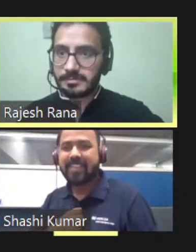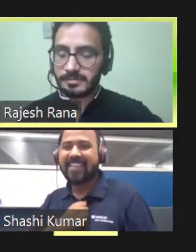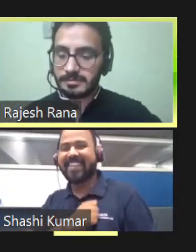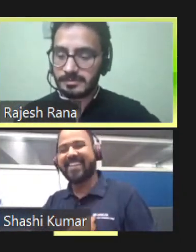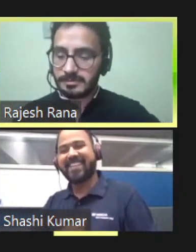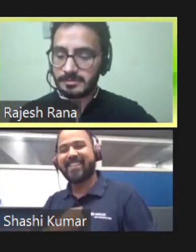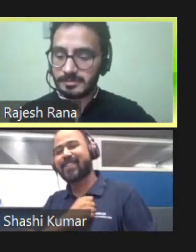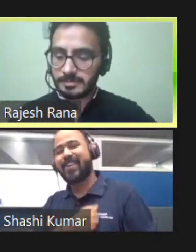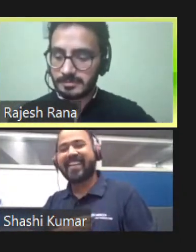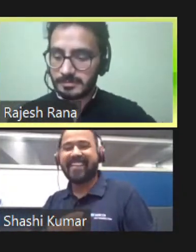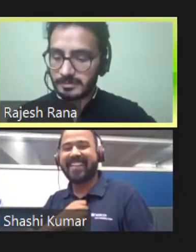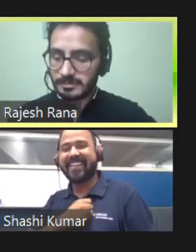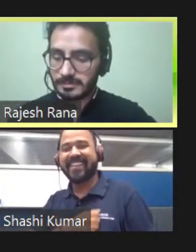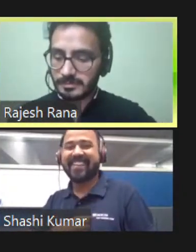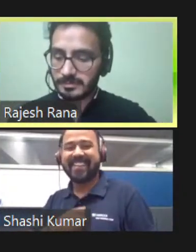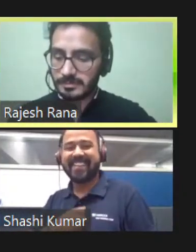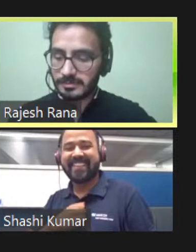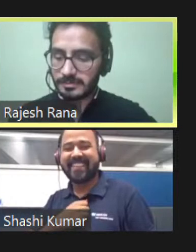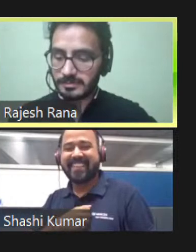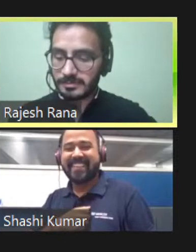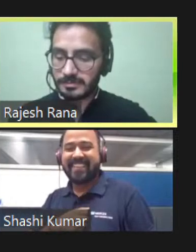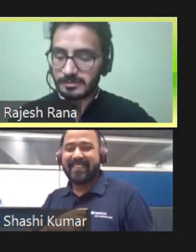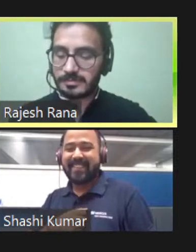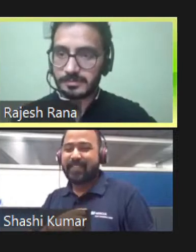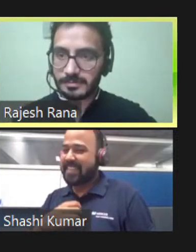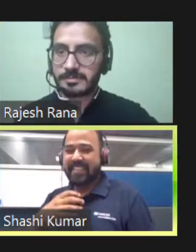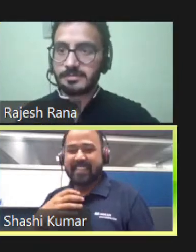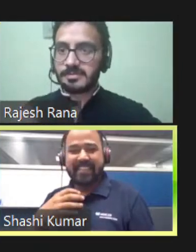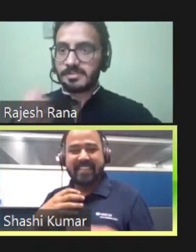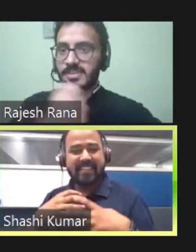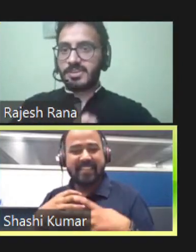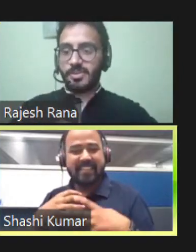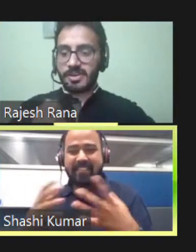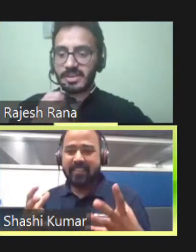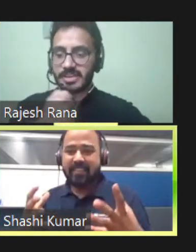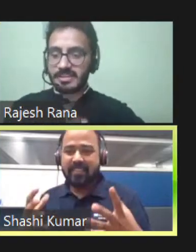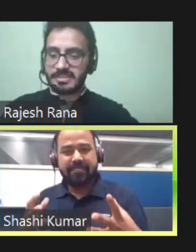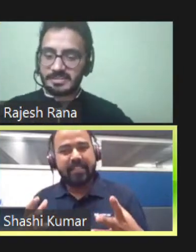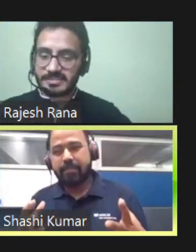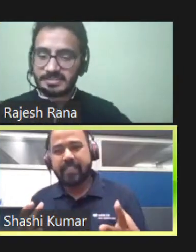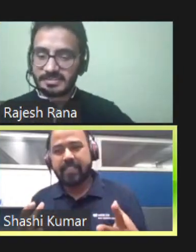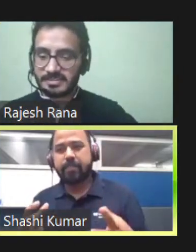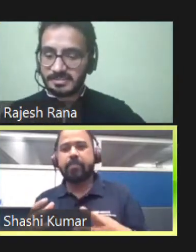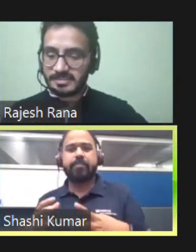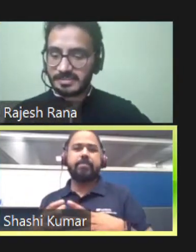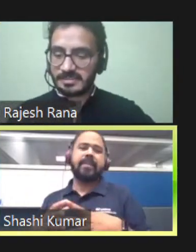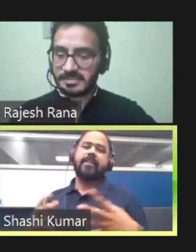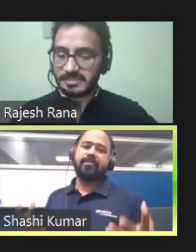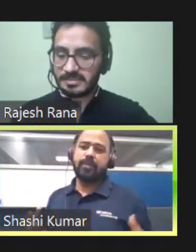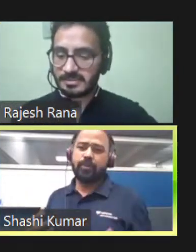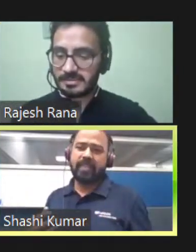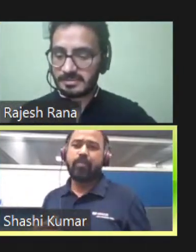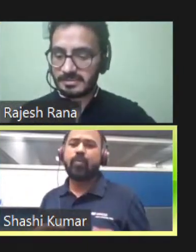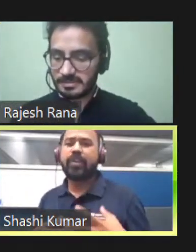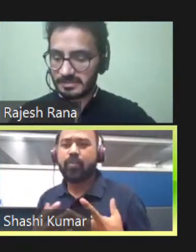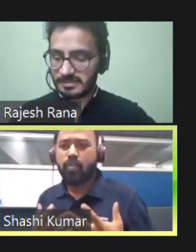this. Sorry. So it gives a different message. People can confuse like what you want